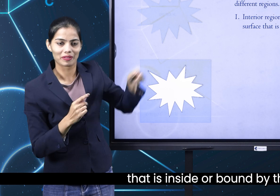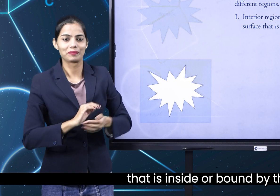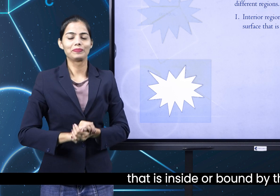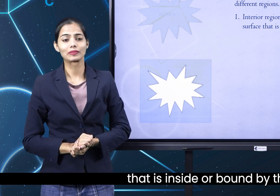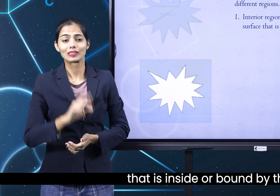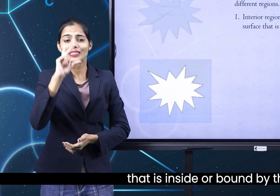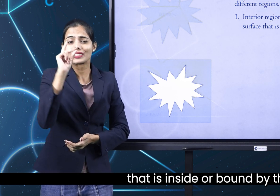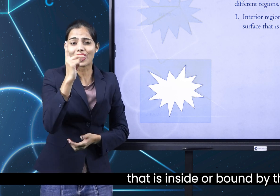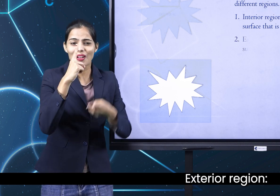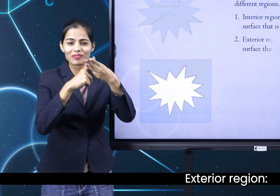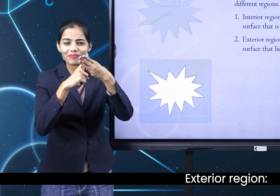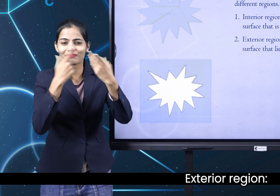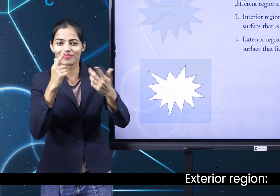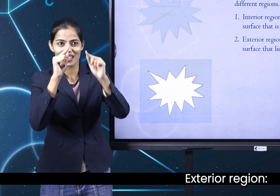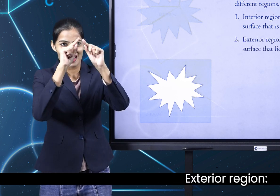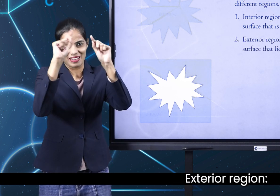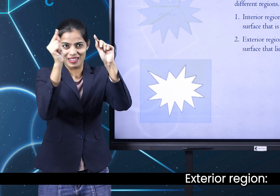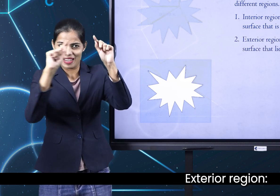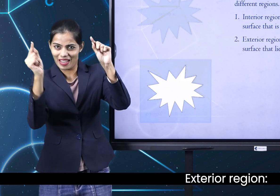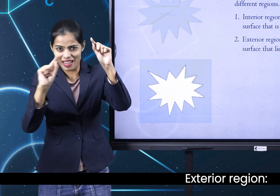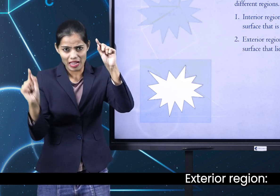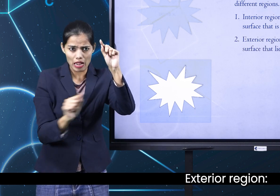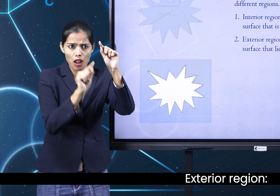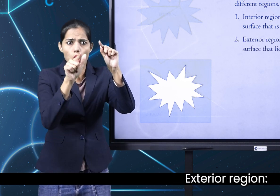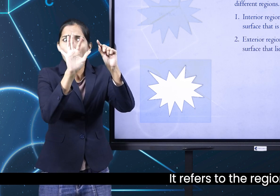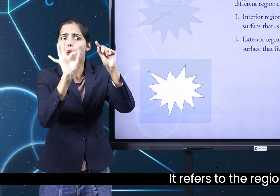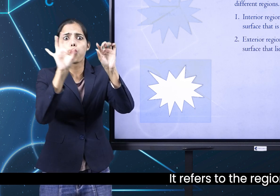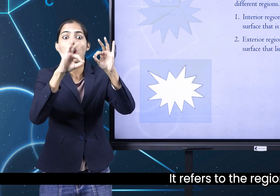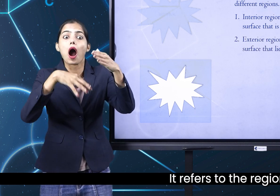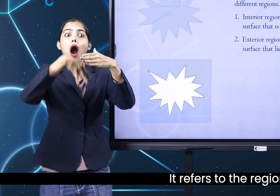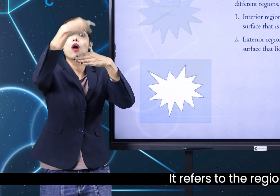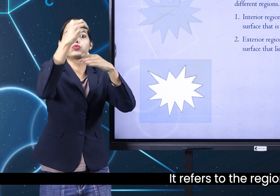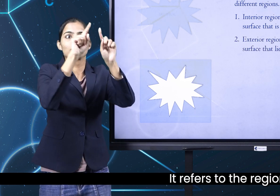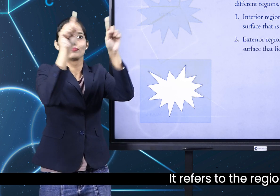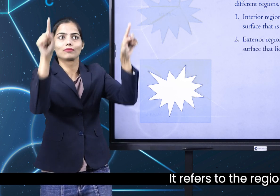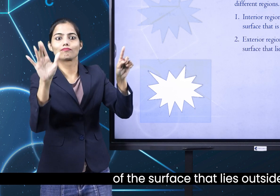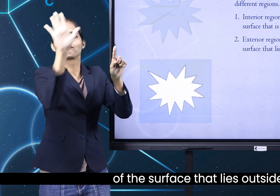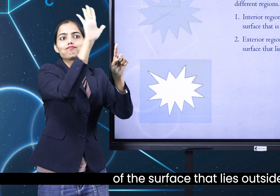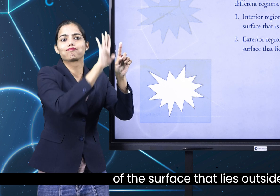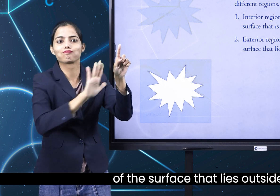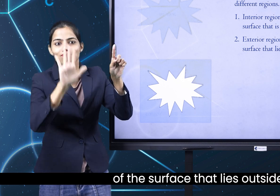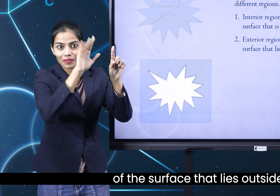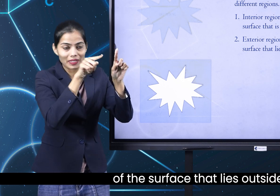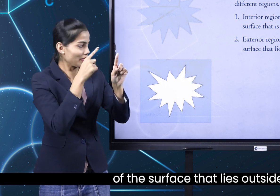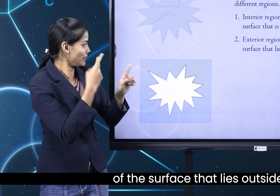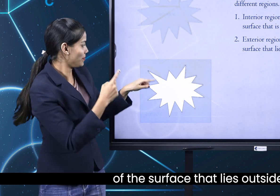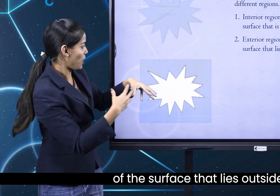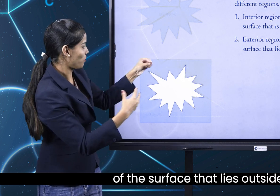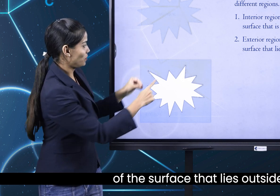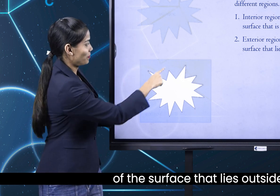curve. Exterior region. It refers to the region of the surface that lies outside